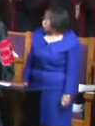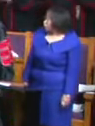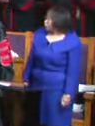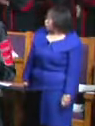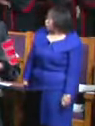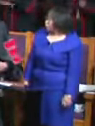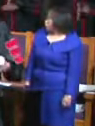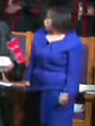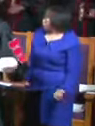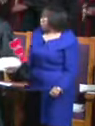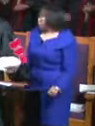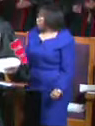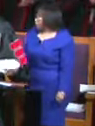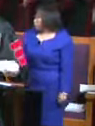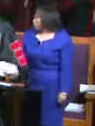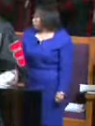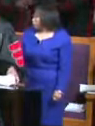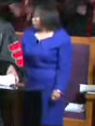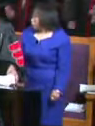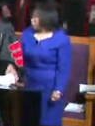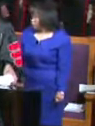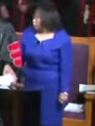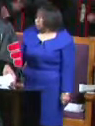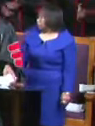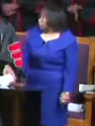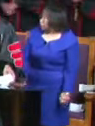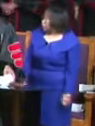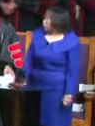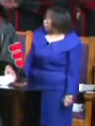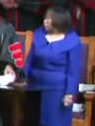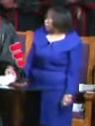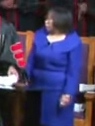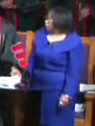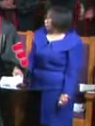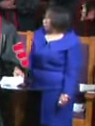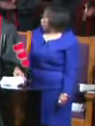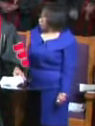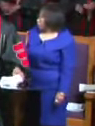There's a sweet relief in knowing